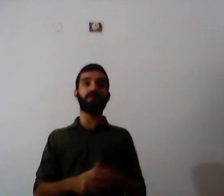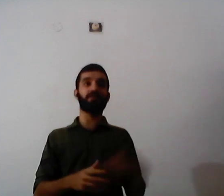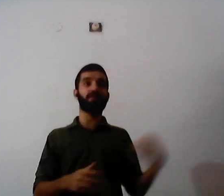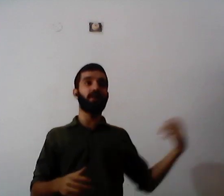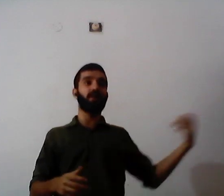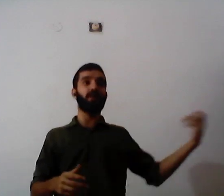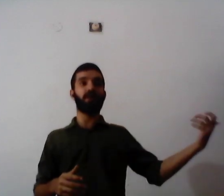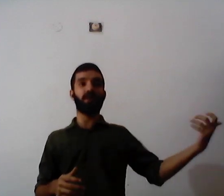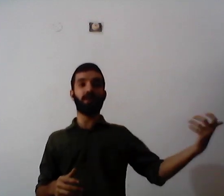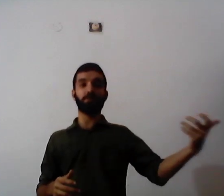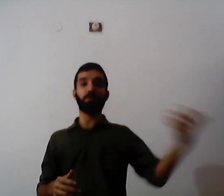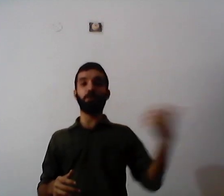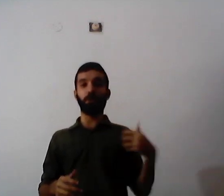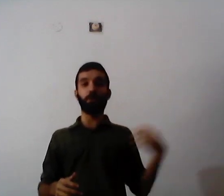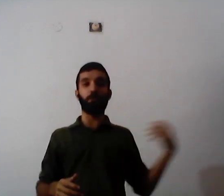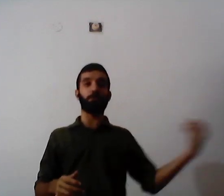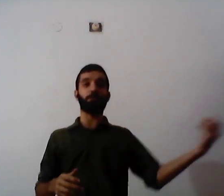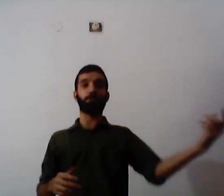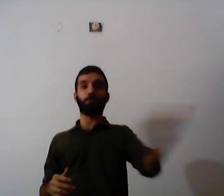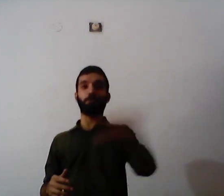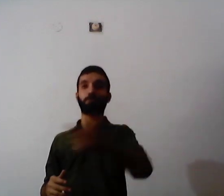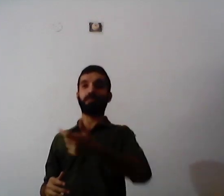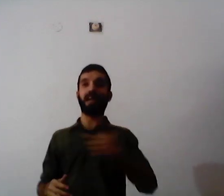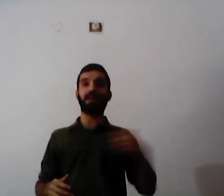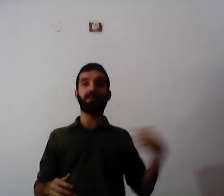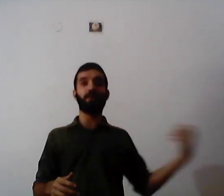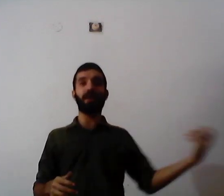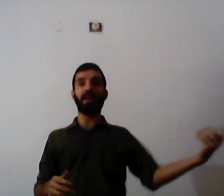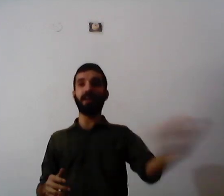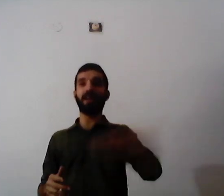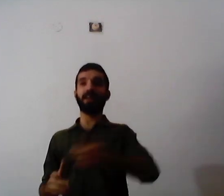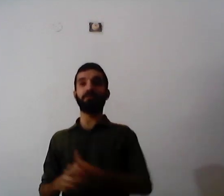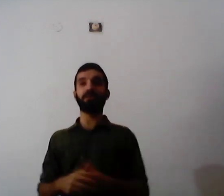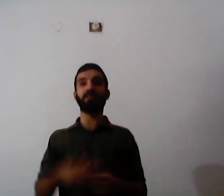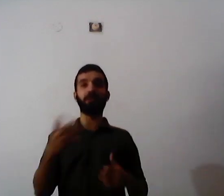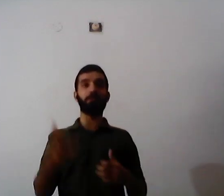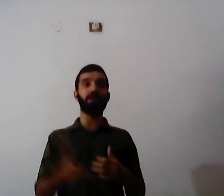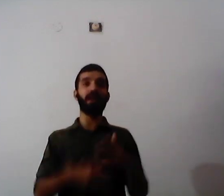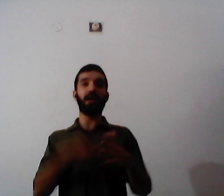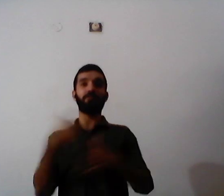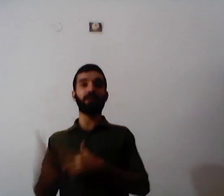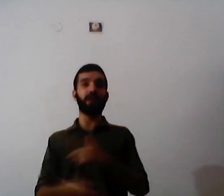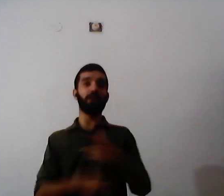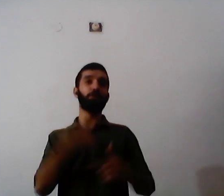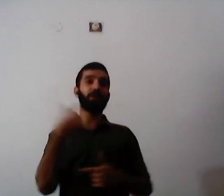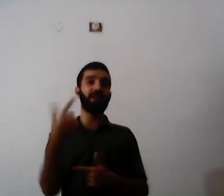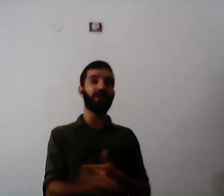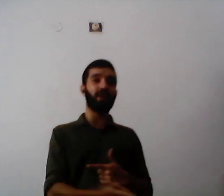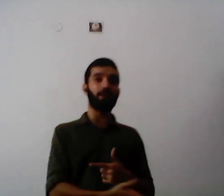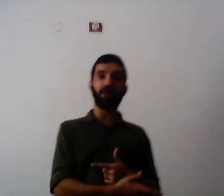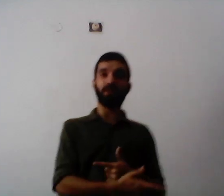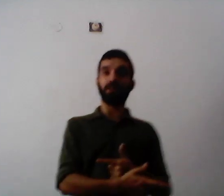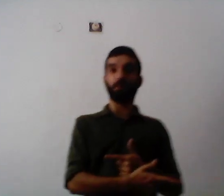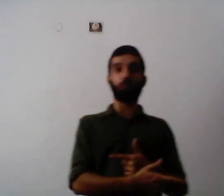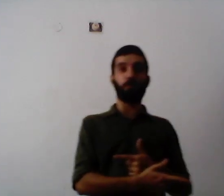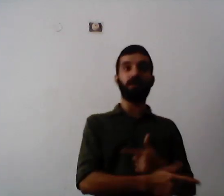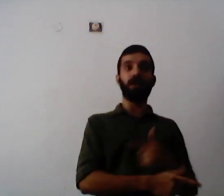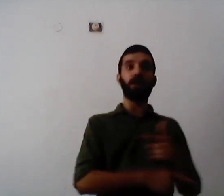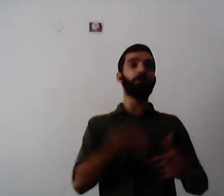influence solubility also. So that entire revision will be, every time you take a carbonated drink bottle, you're